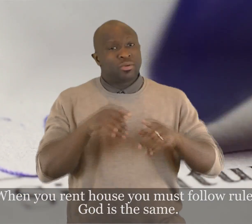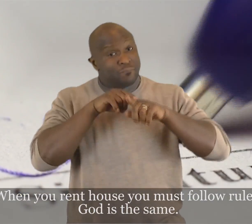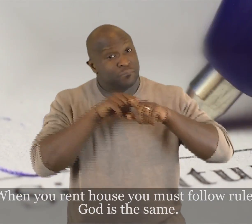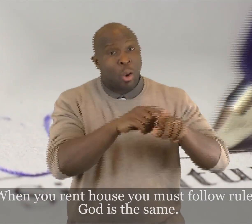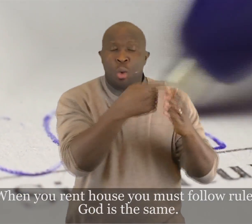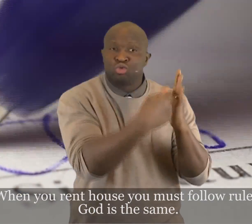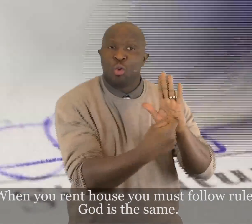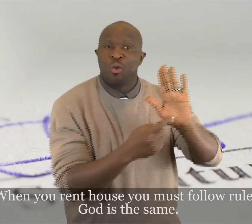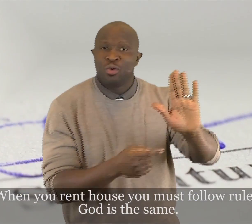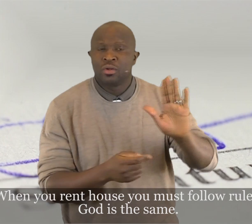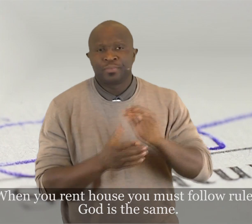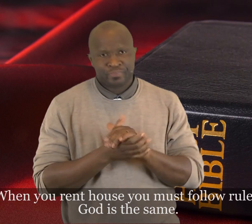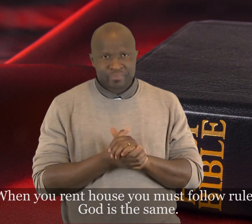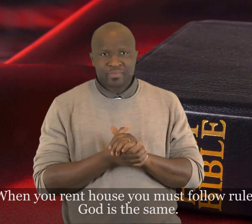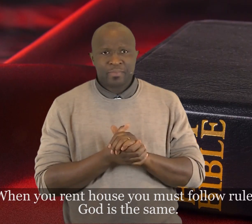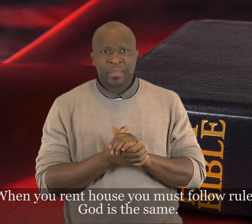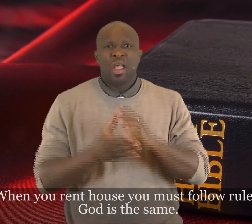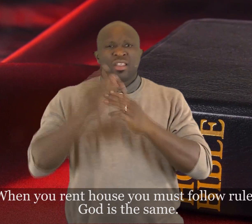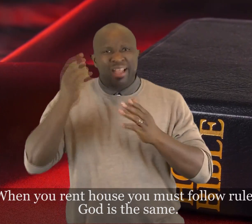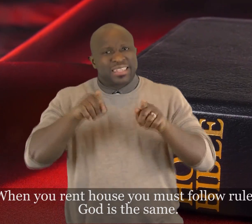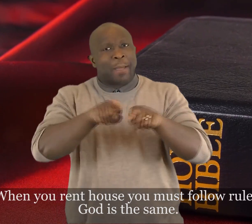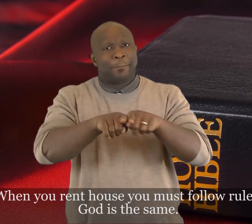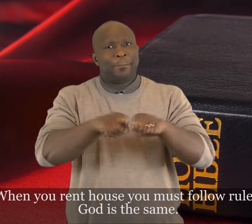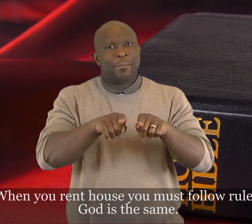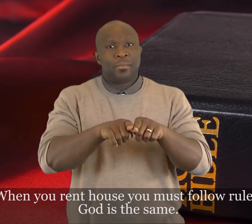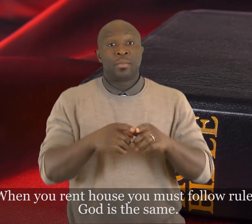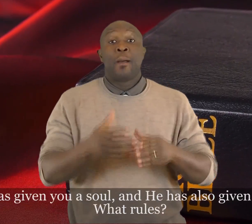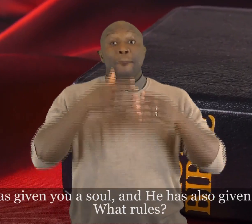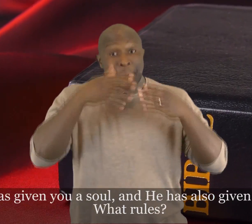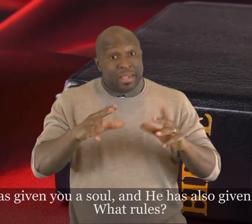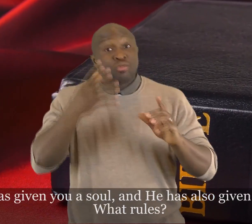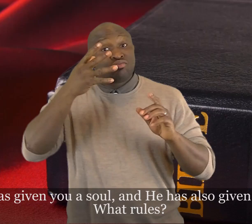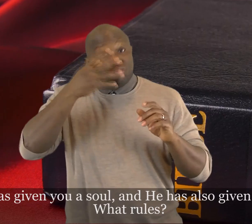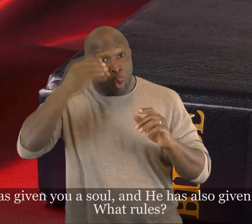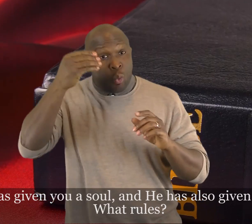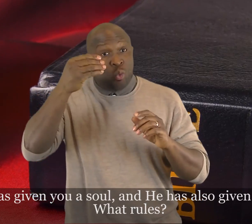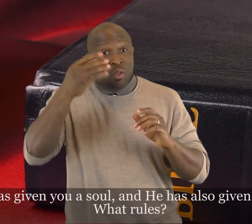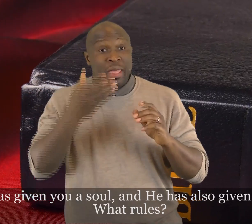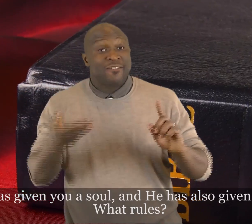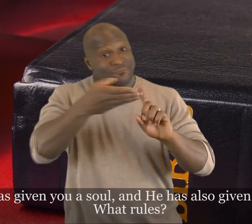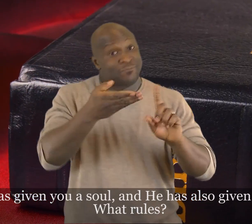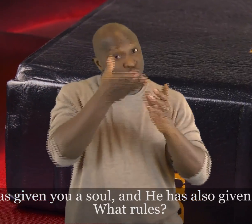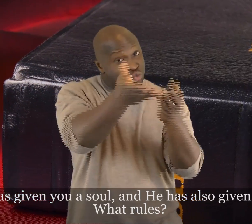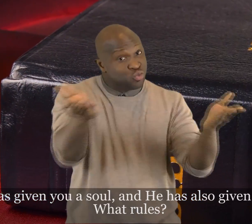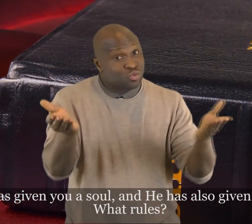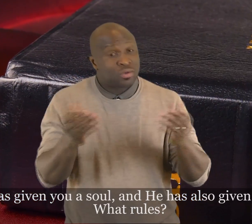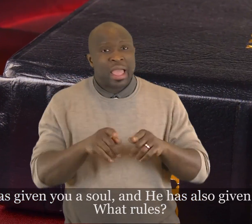the conditions which God has written into the lease. Well, what are the terms of our